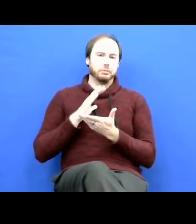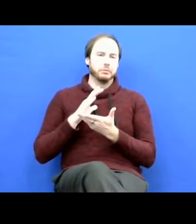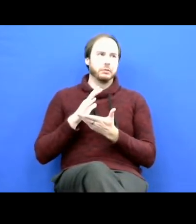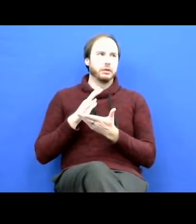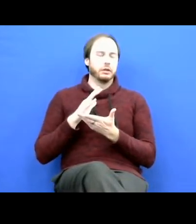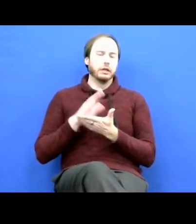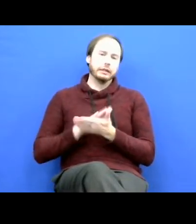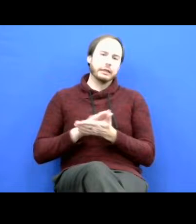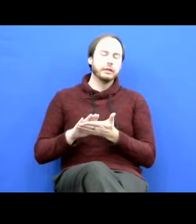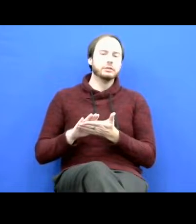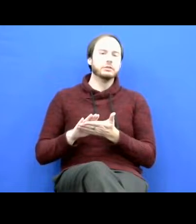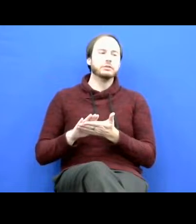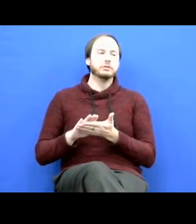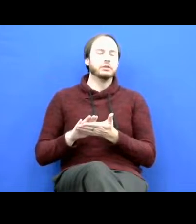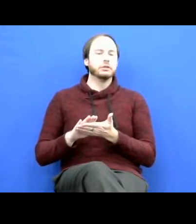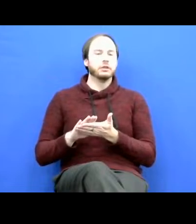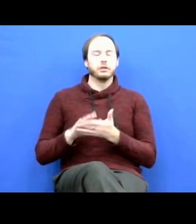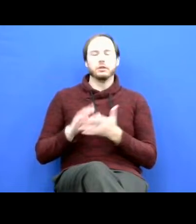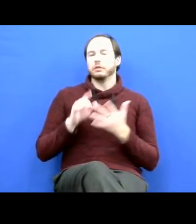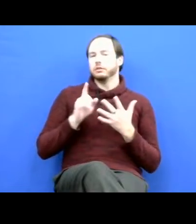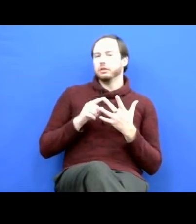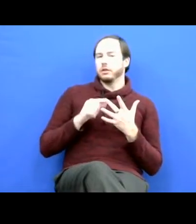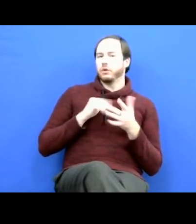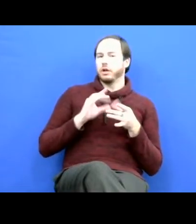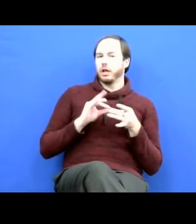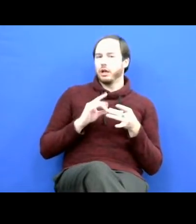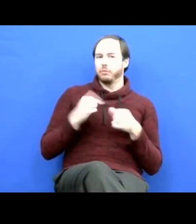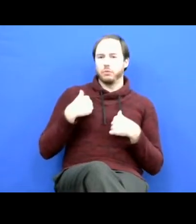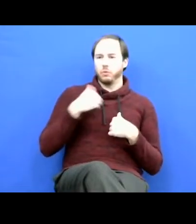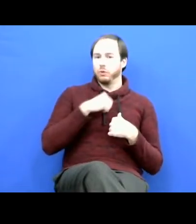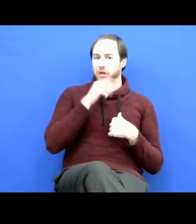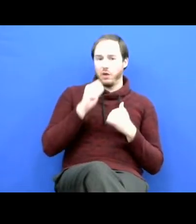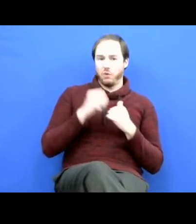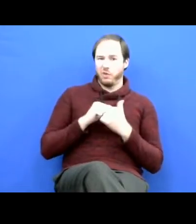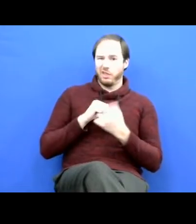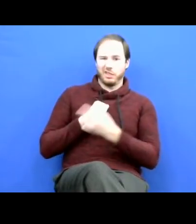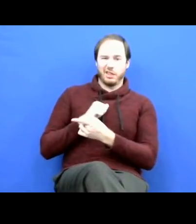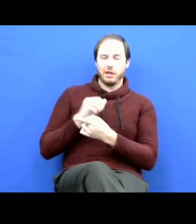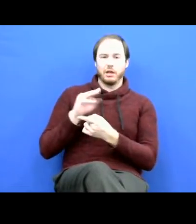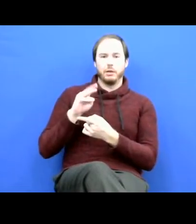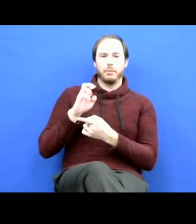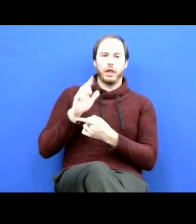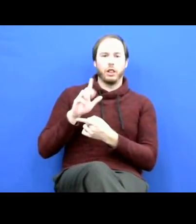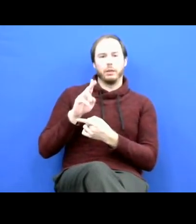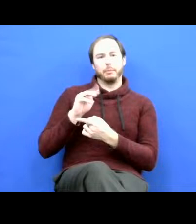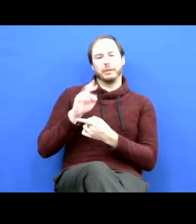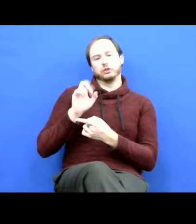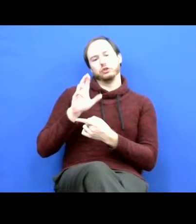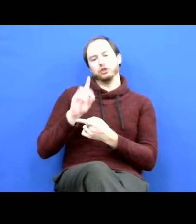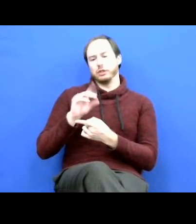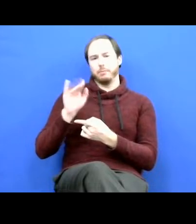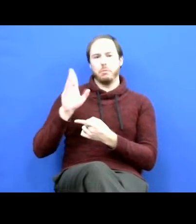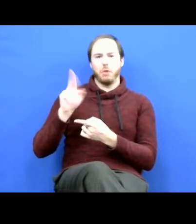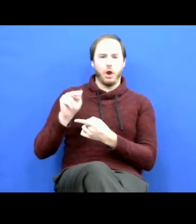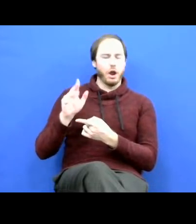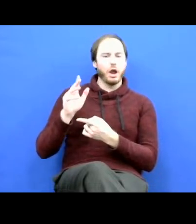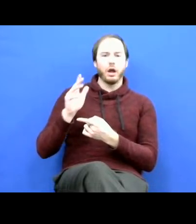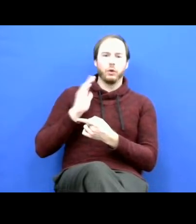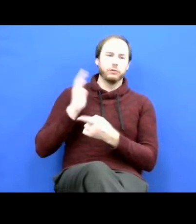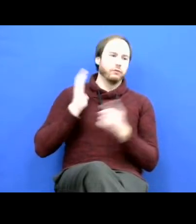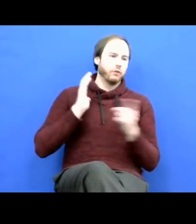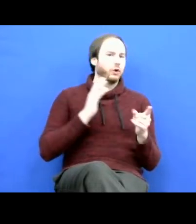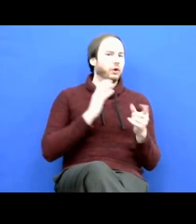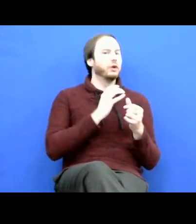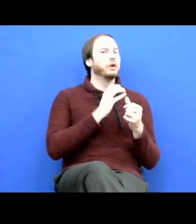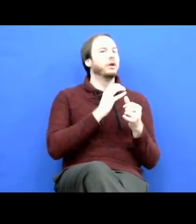Yeah. Um, So I will note that we didn't used to be with Mengel, Metzger and Bar. We were with an individual contractor who then got